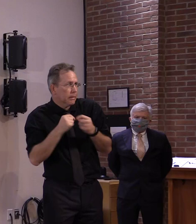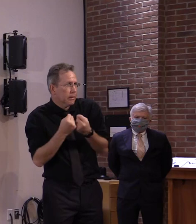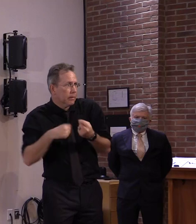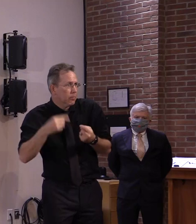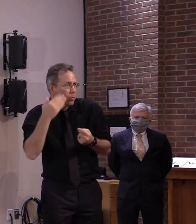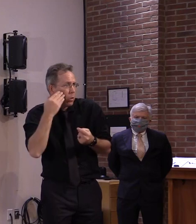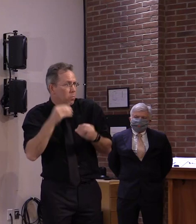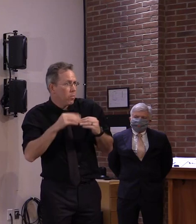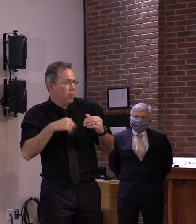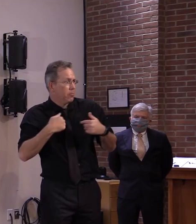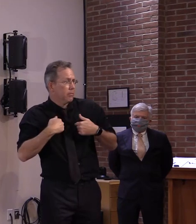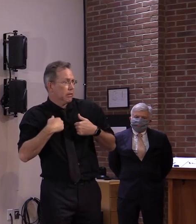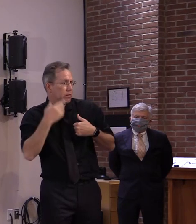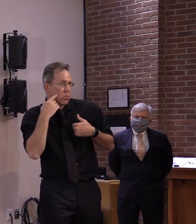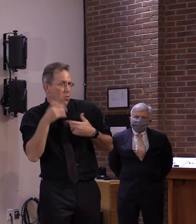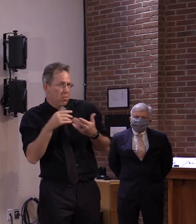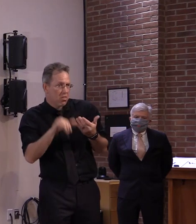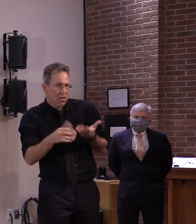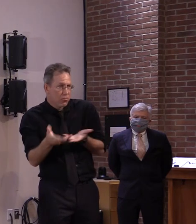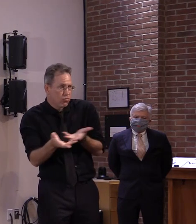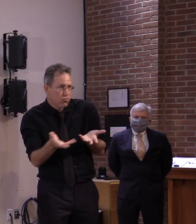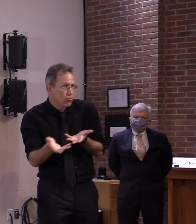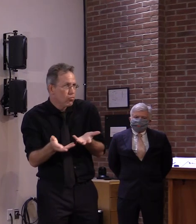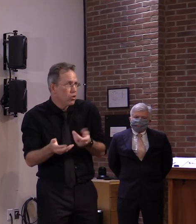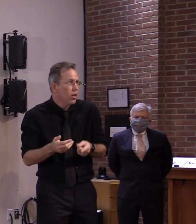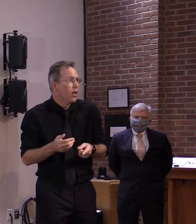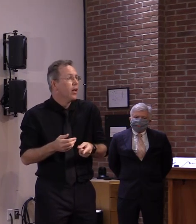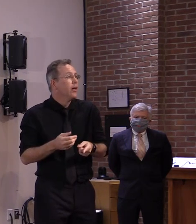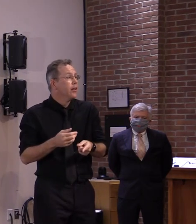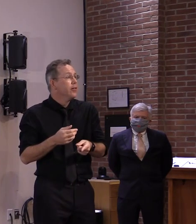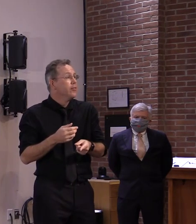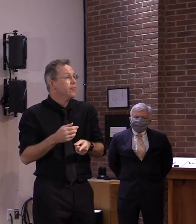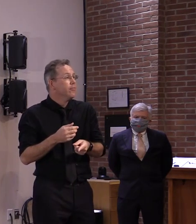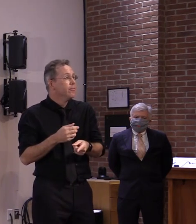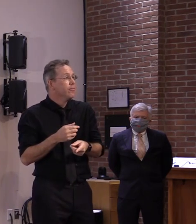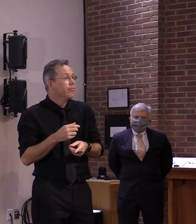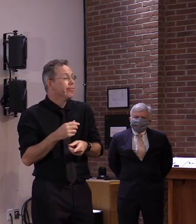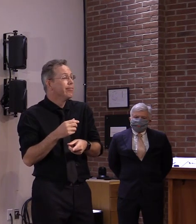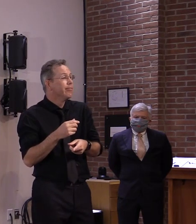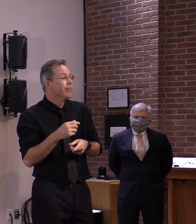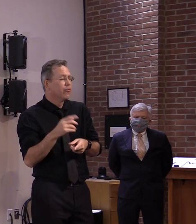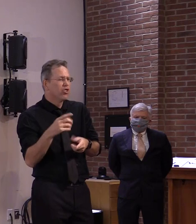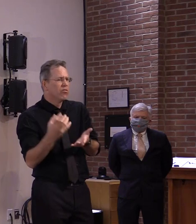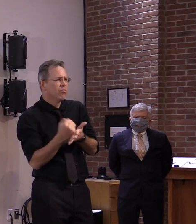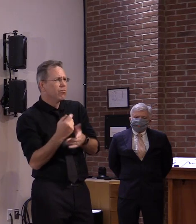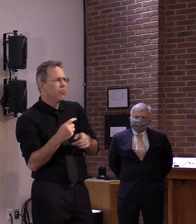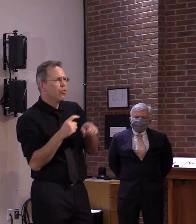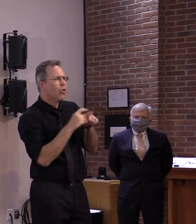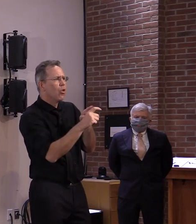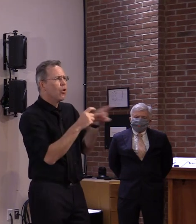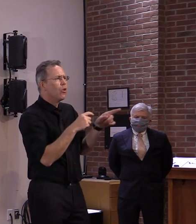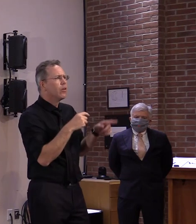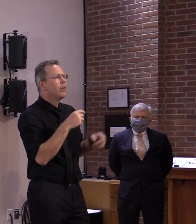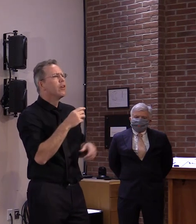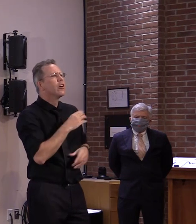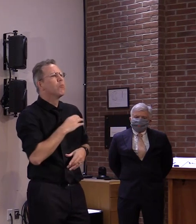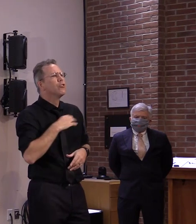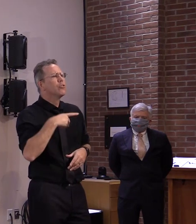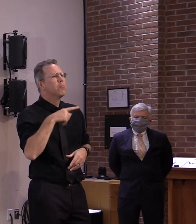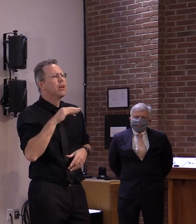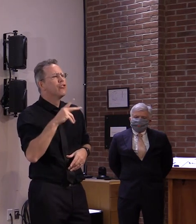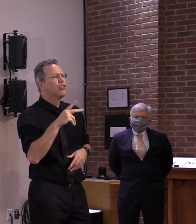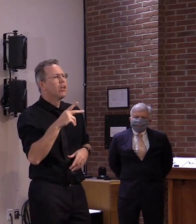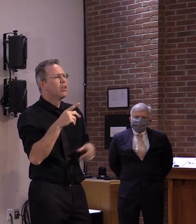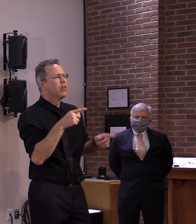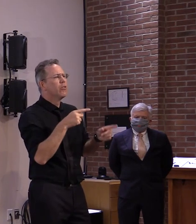inquire. Peter, if you want to connect with Commissioner Pichek, he has been communicating with both legislators